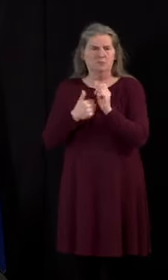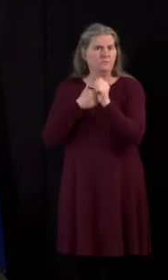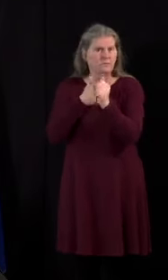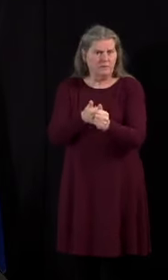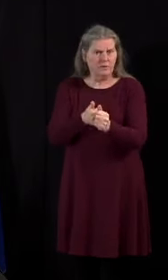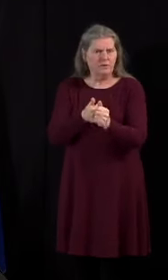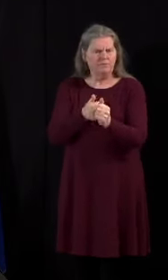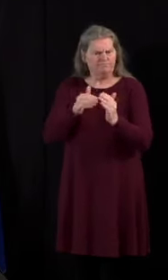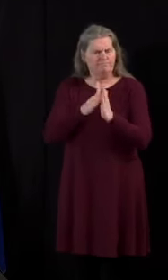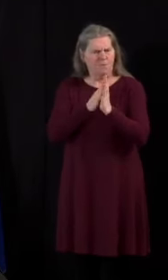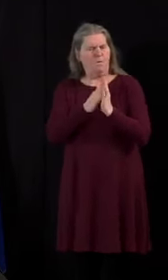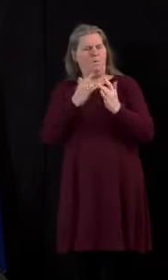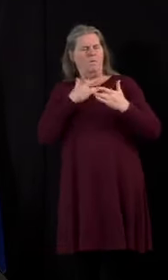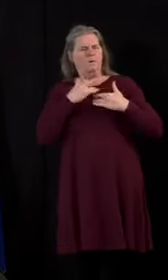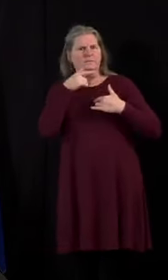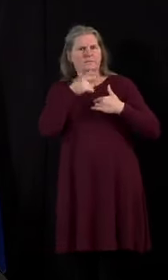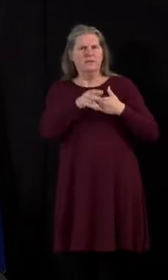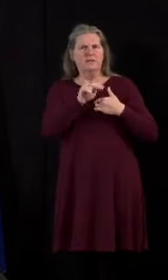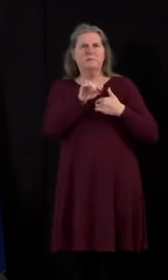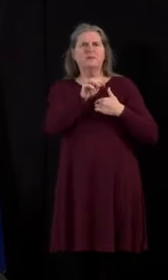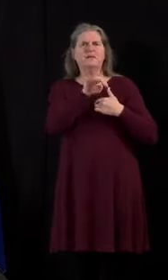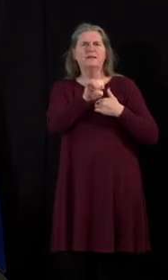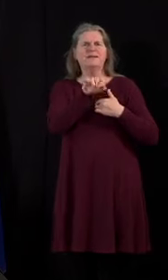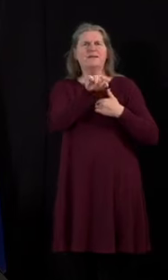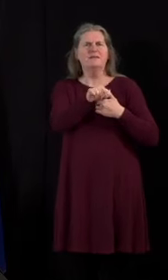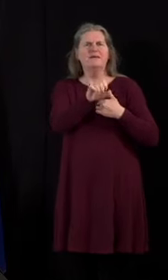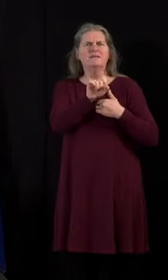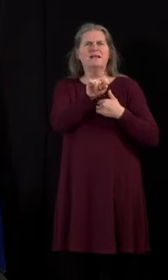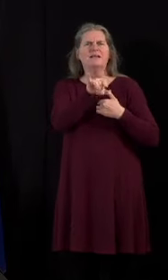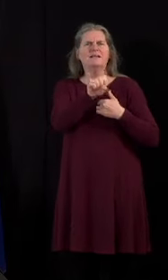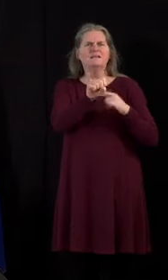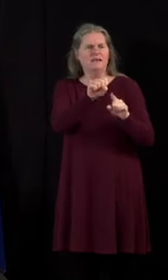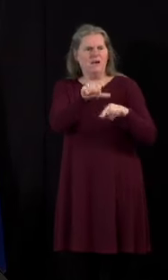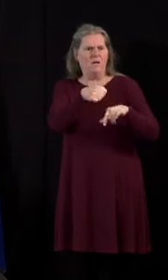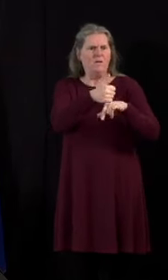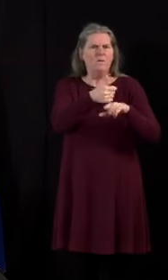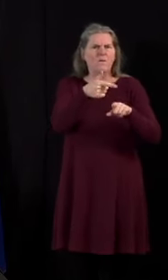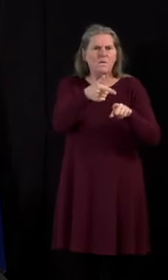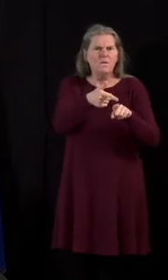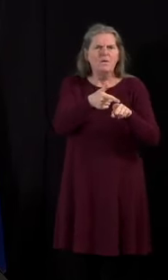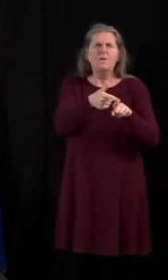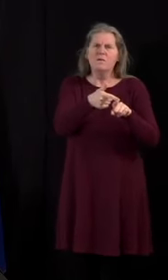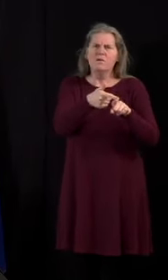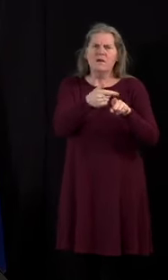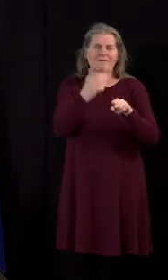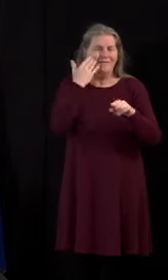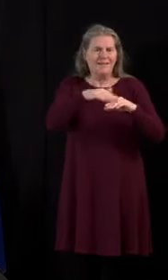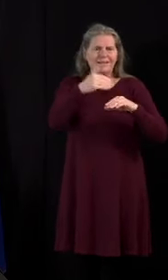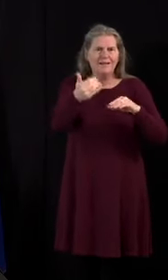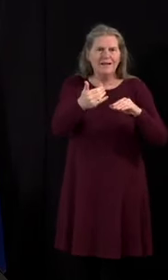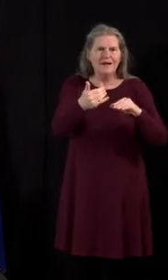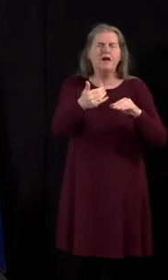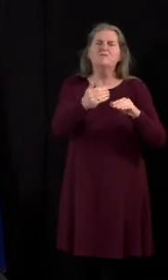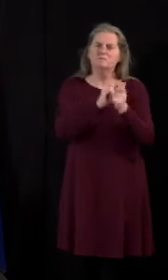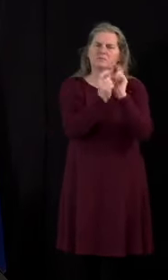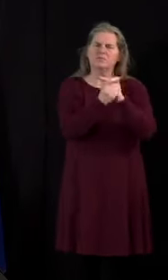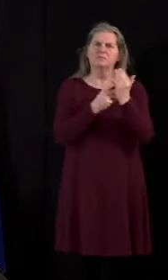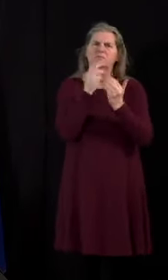address concerns around nominee status for those nominees who may experience layoff or reduced